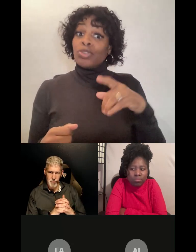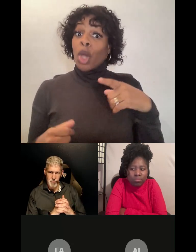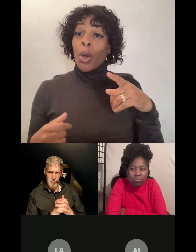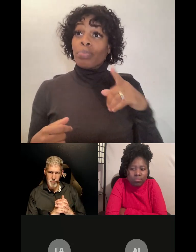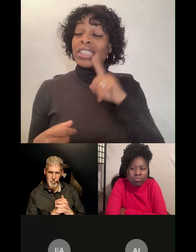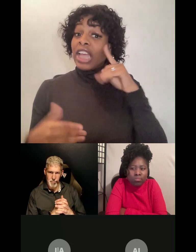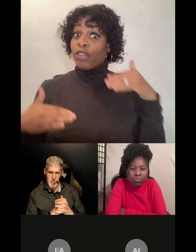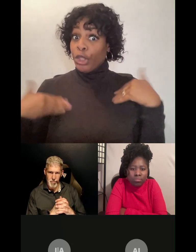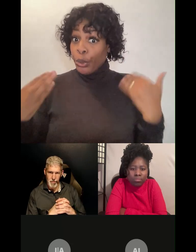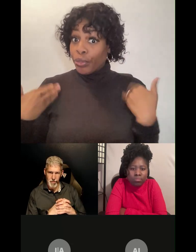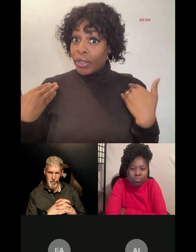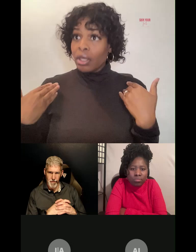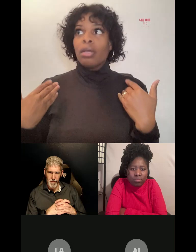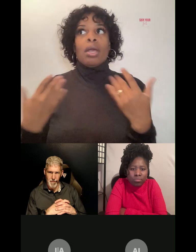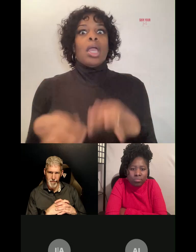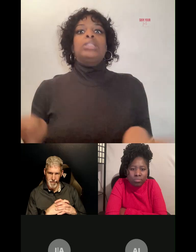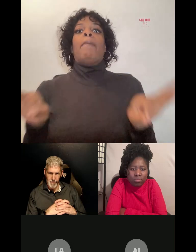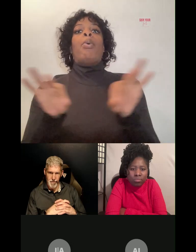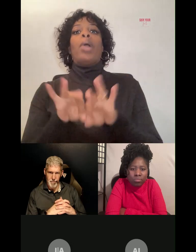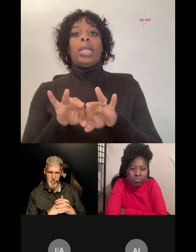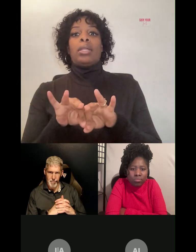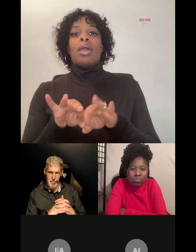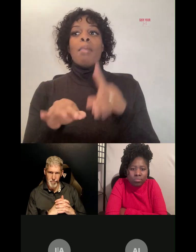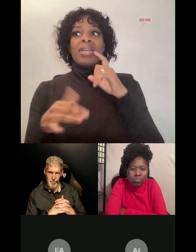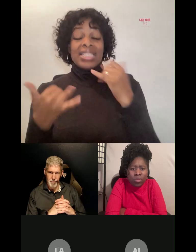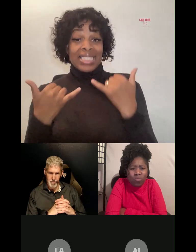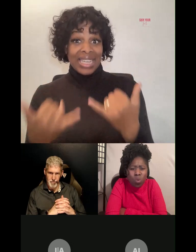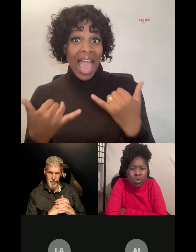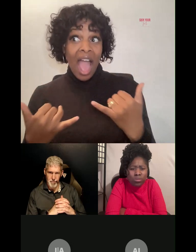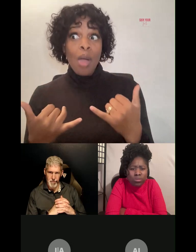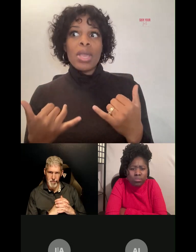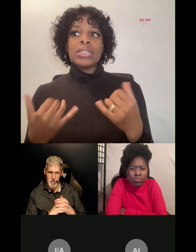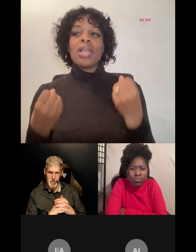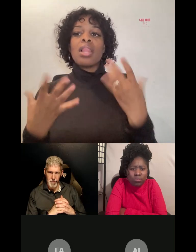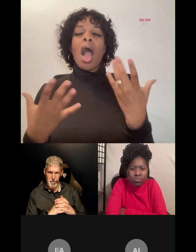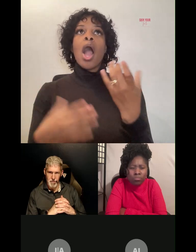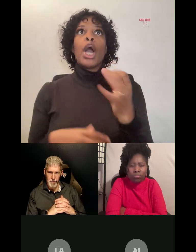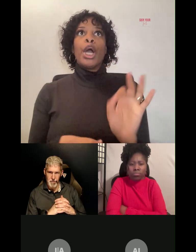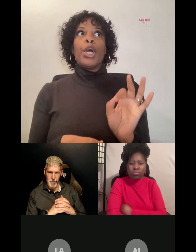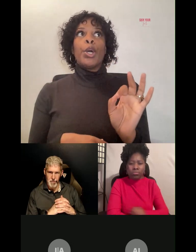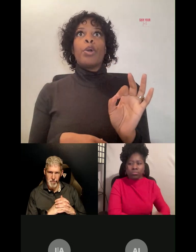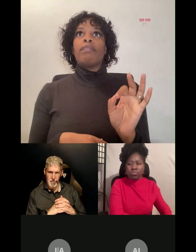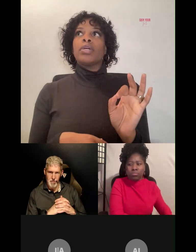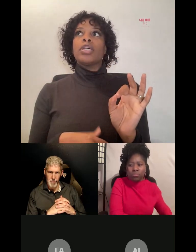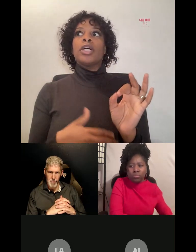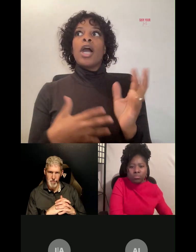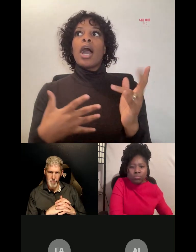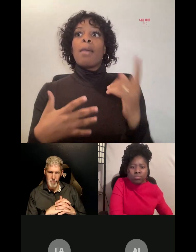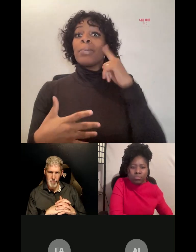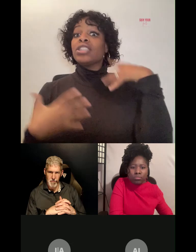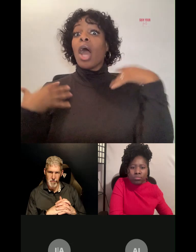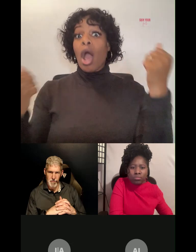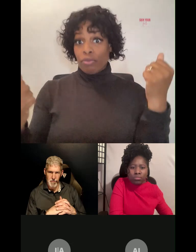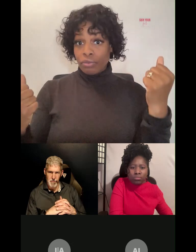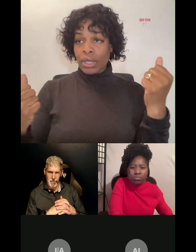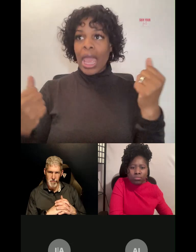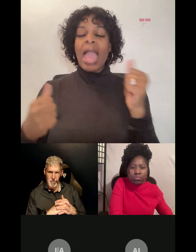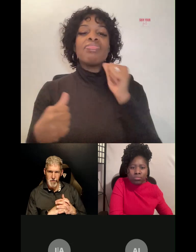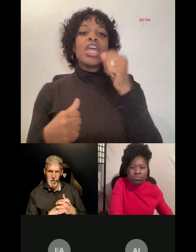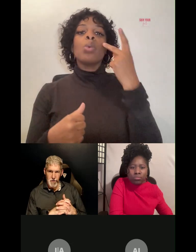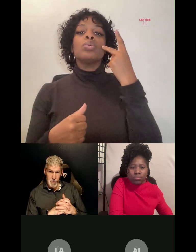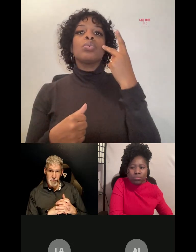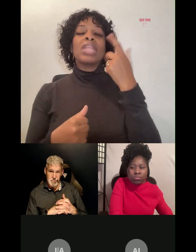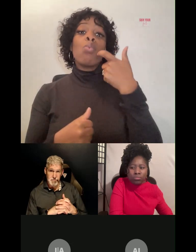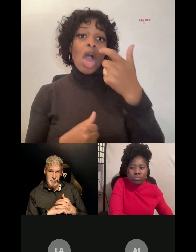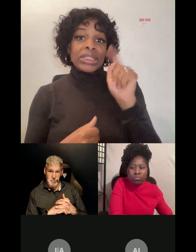like the deaf youth is important because now it's a lot of mental health,